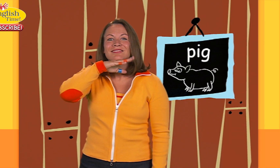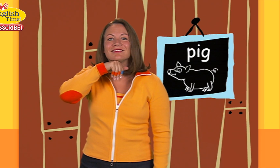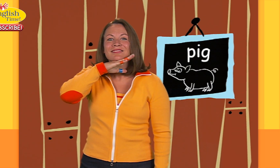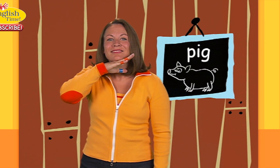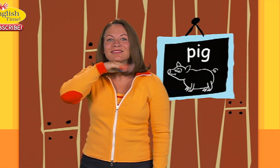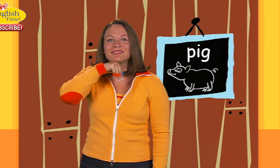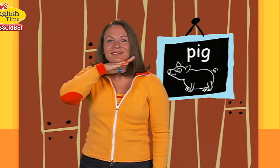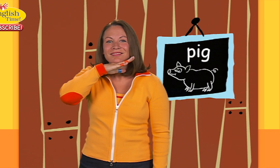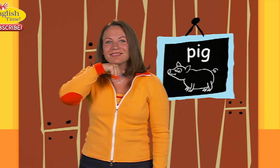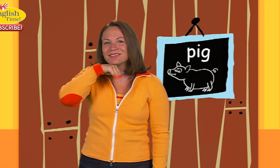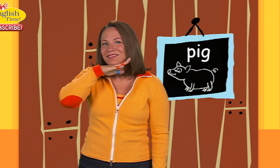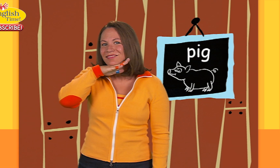Sign pig with us.